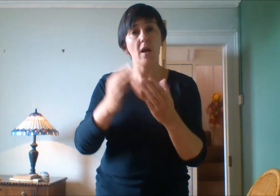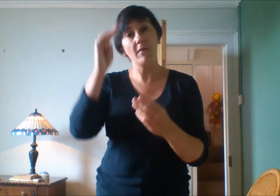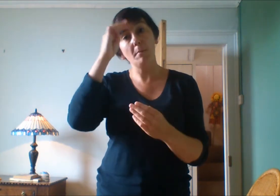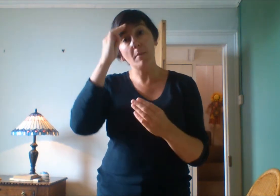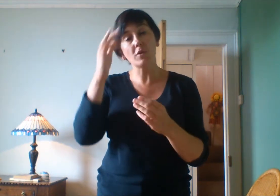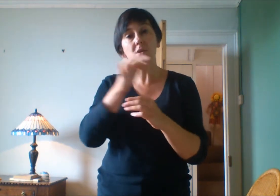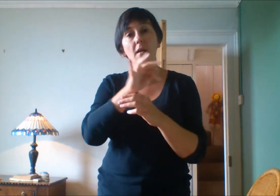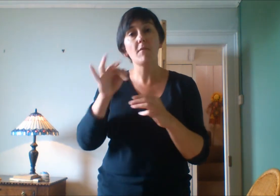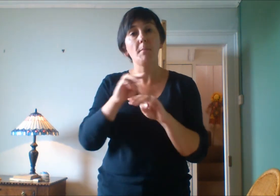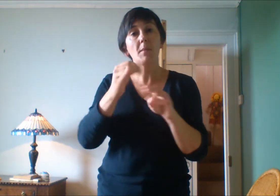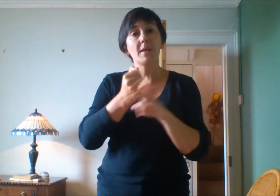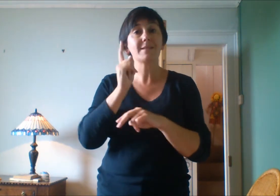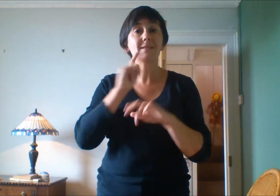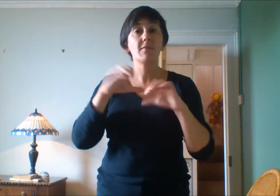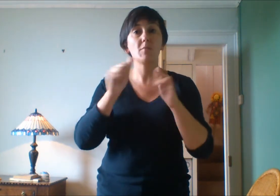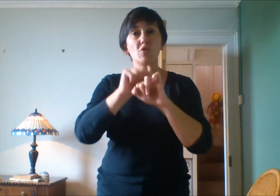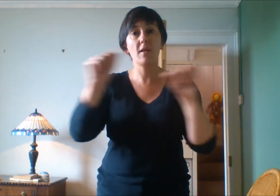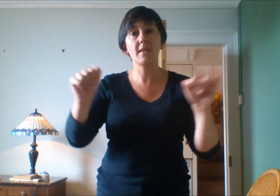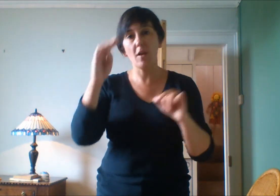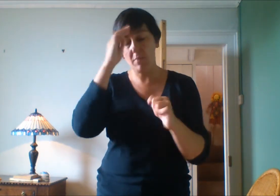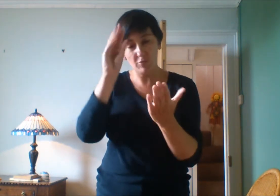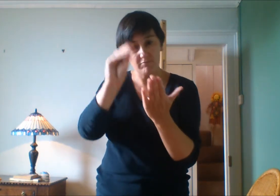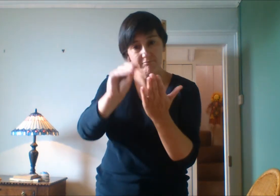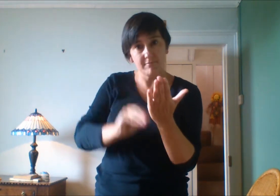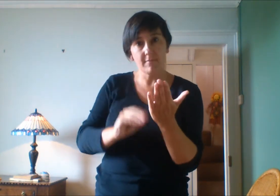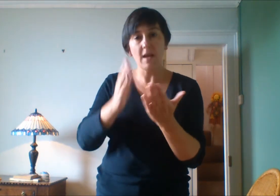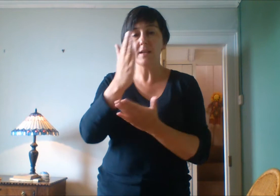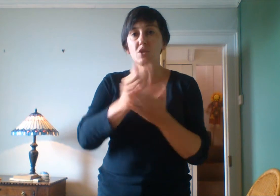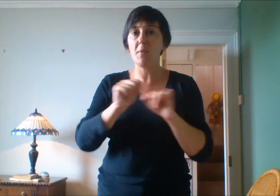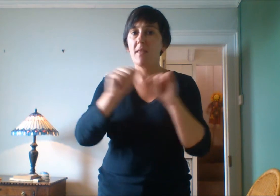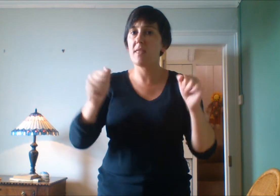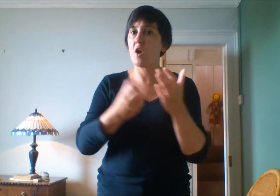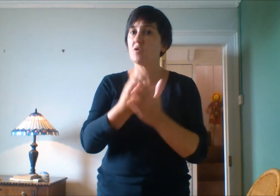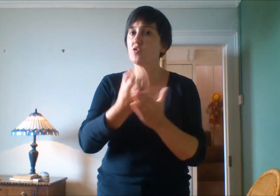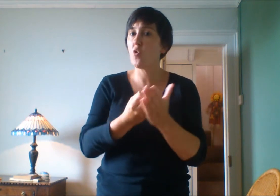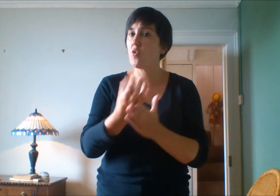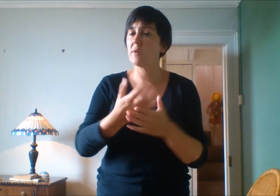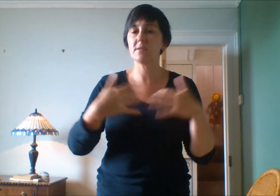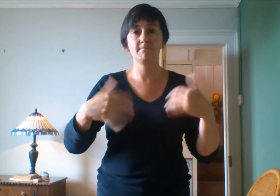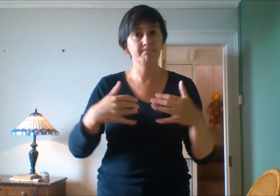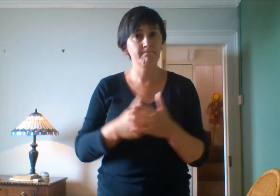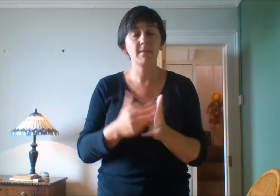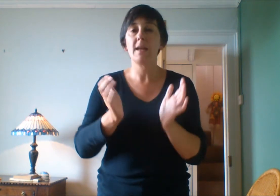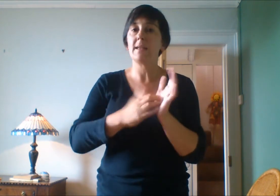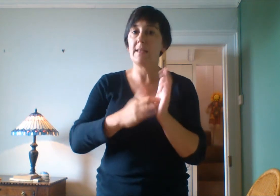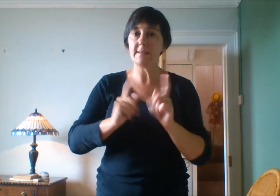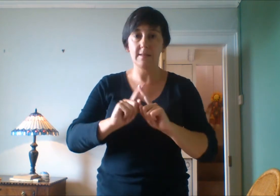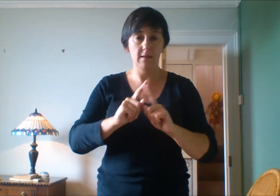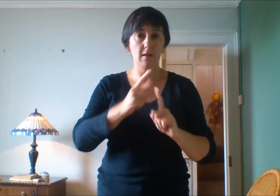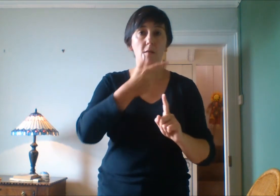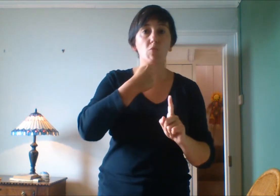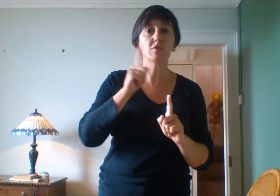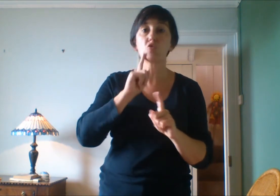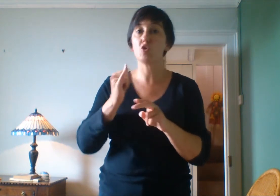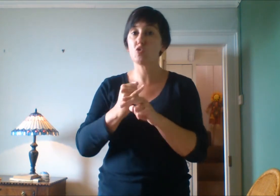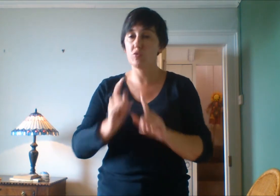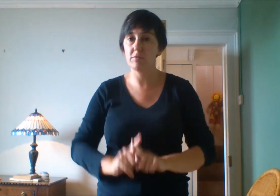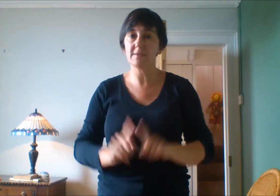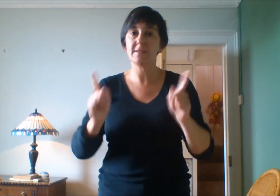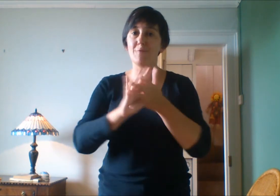from people in the deaf community, and some of the stories that you hear. Yes, that there were different sign language to the boys and the girls' schools way back.